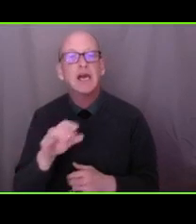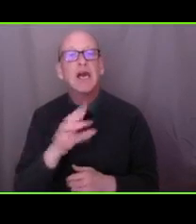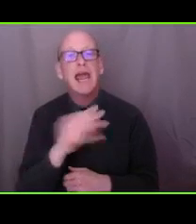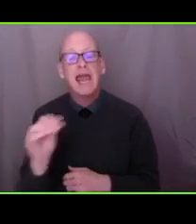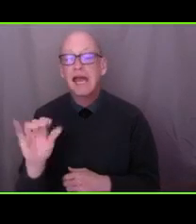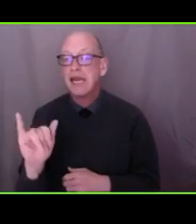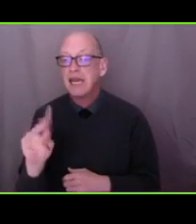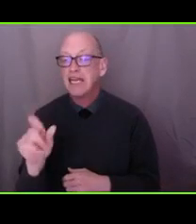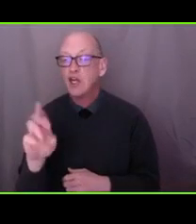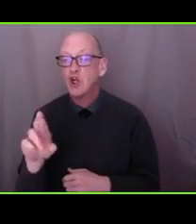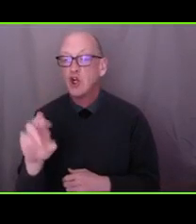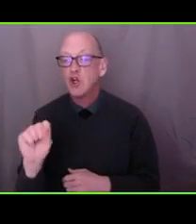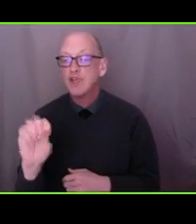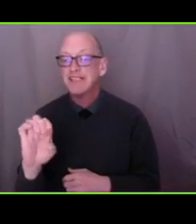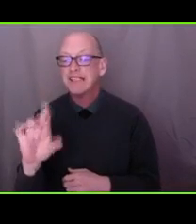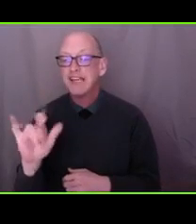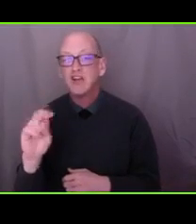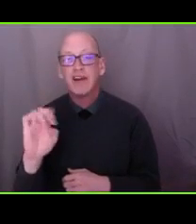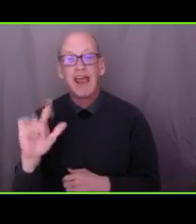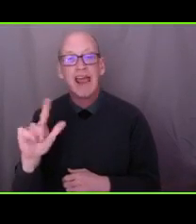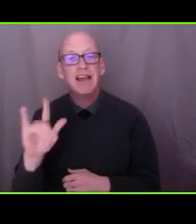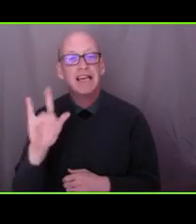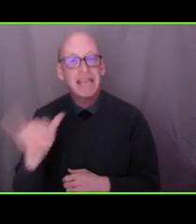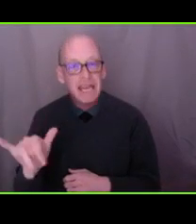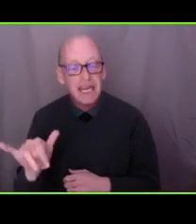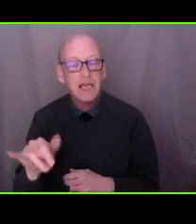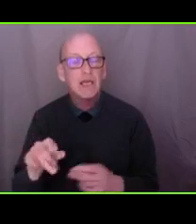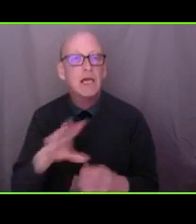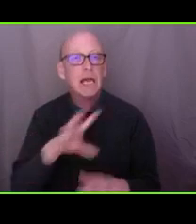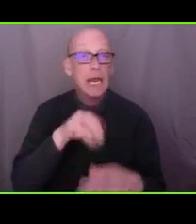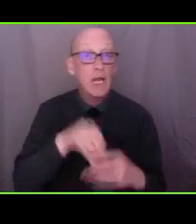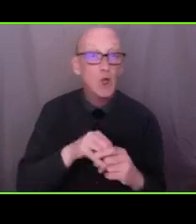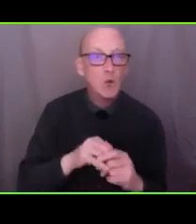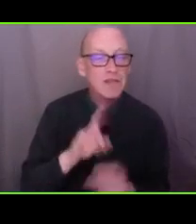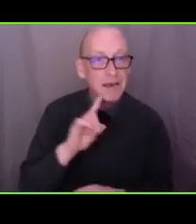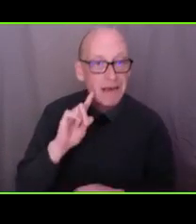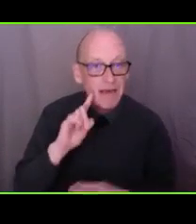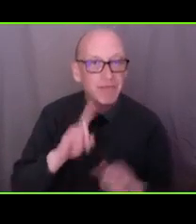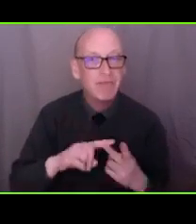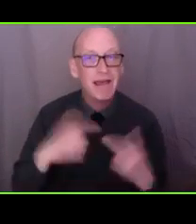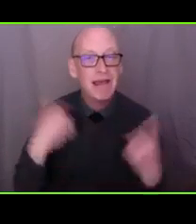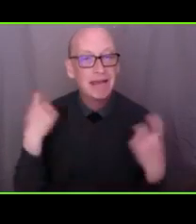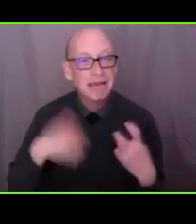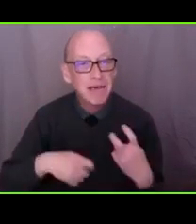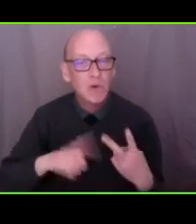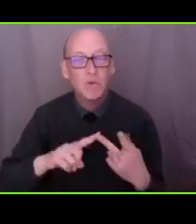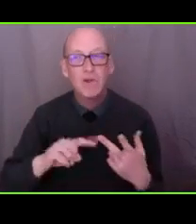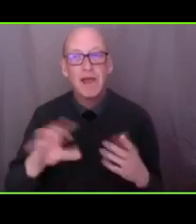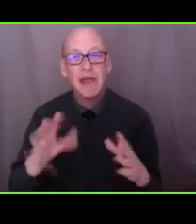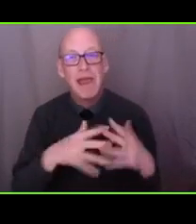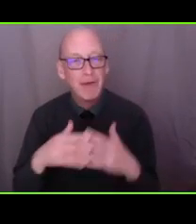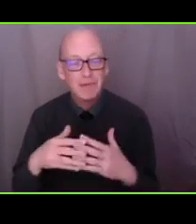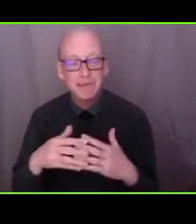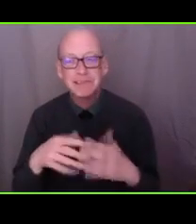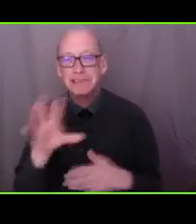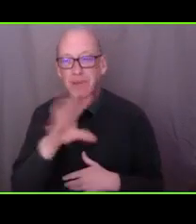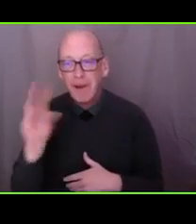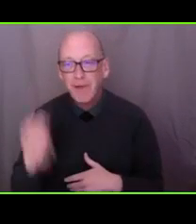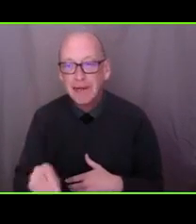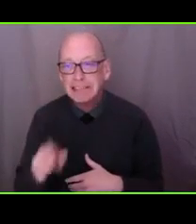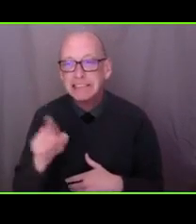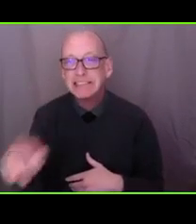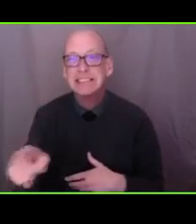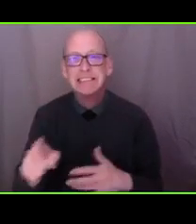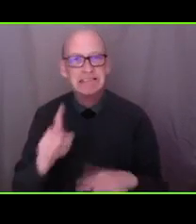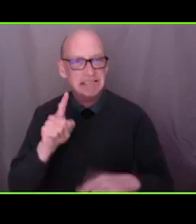Latinos, Hispanics, that includes, African Americans, that includes so many different layers. And the thing that I